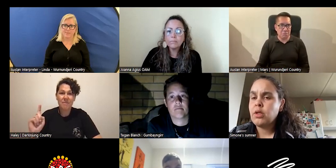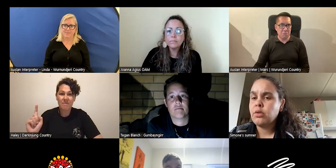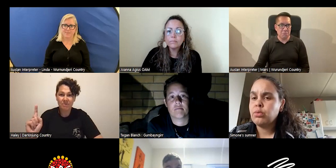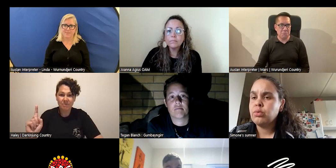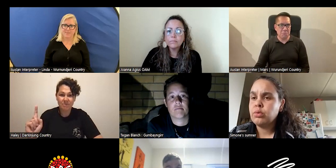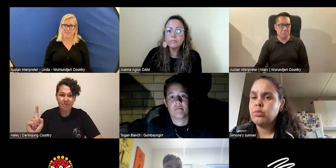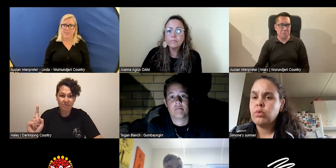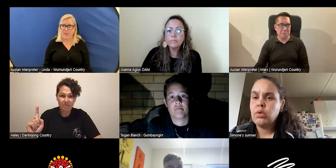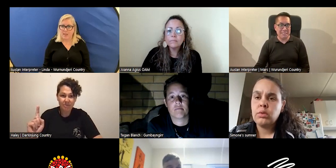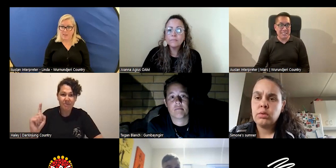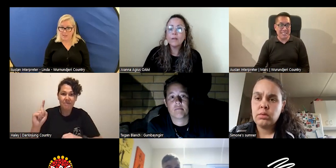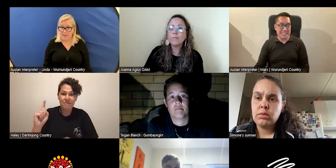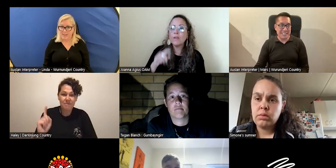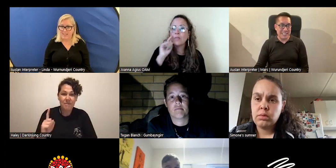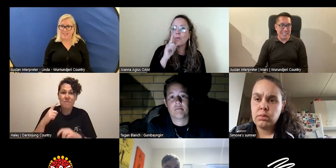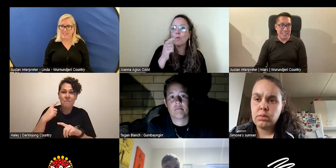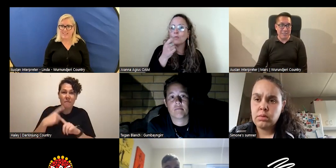Yeah.